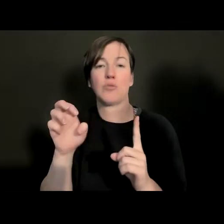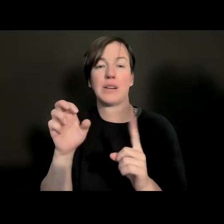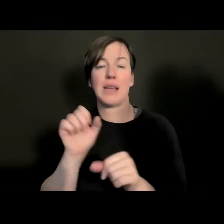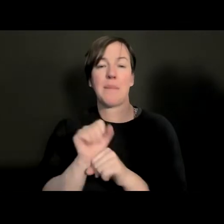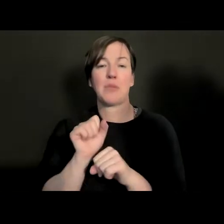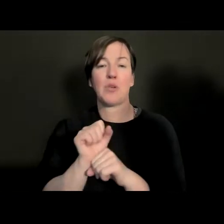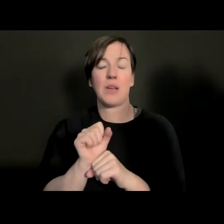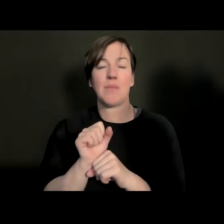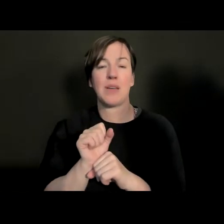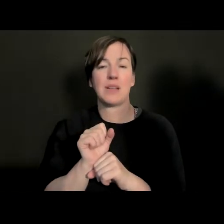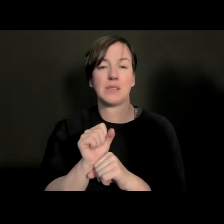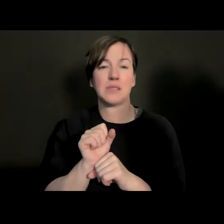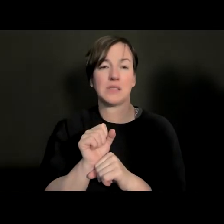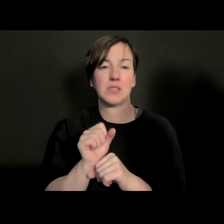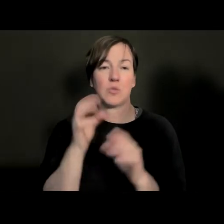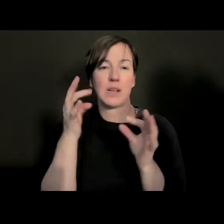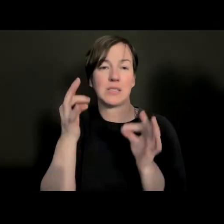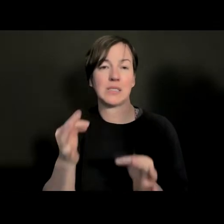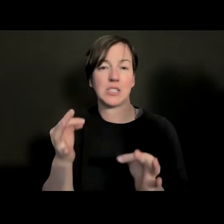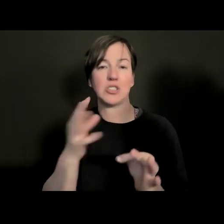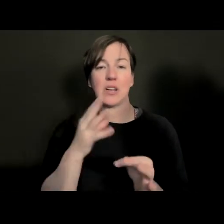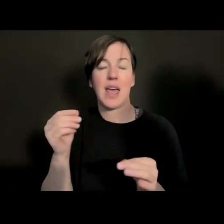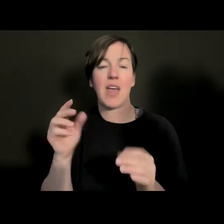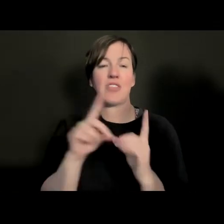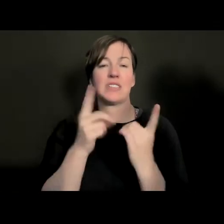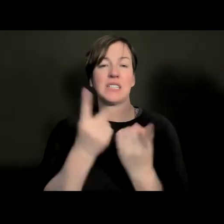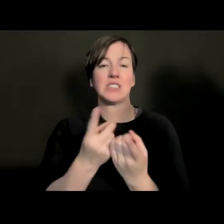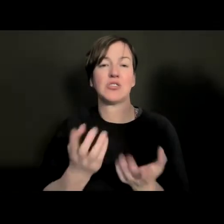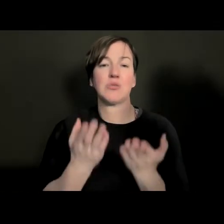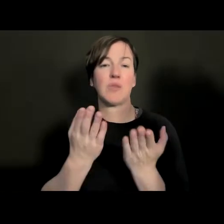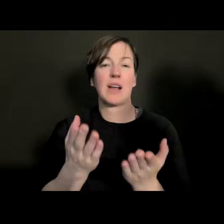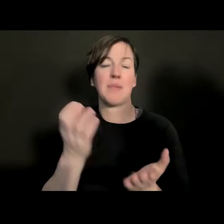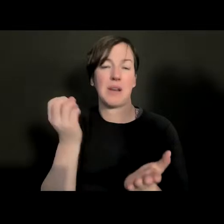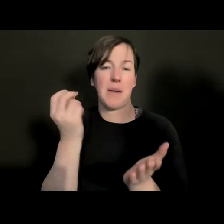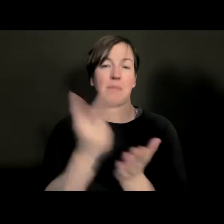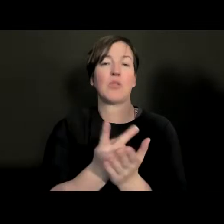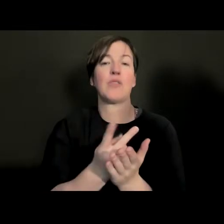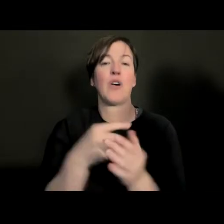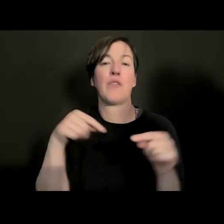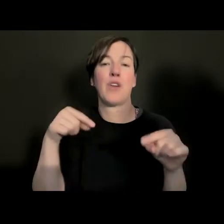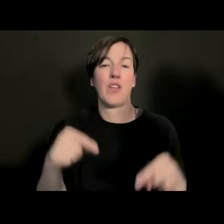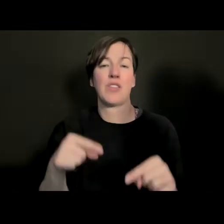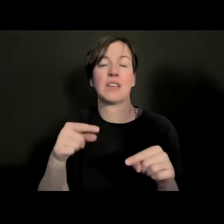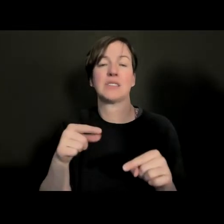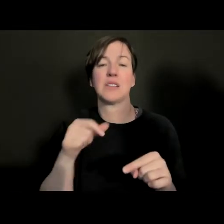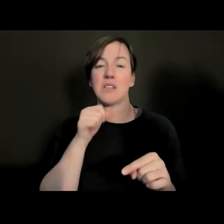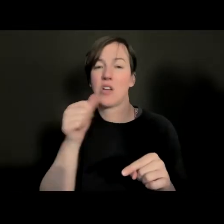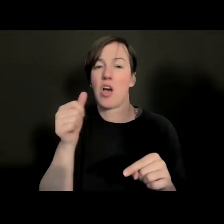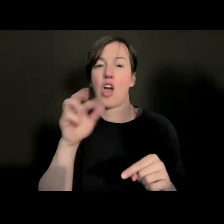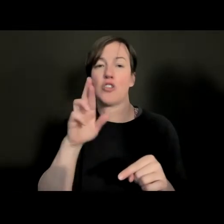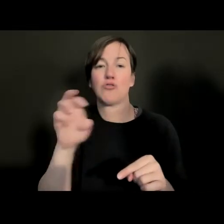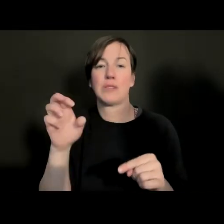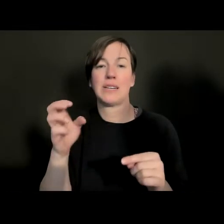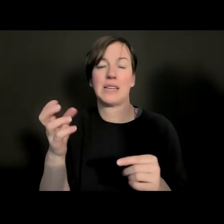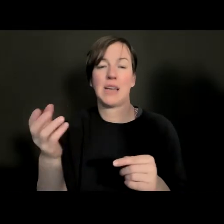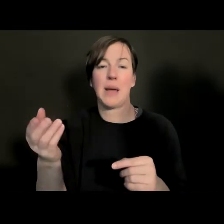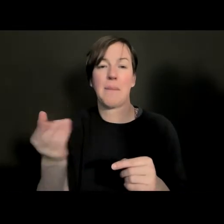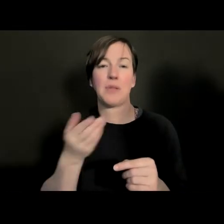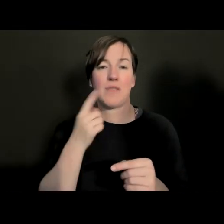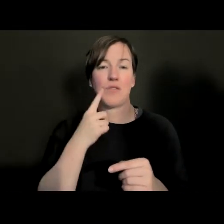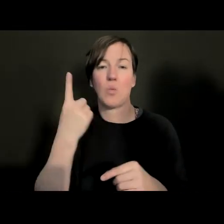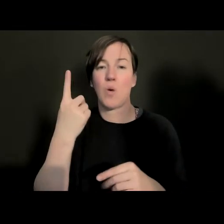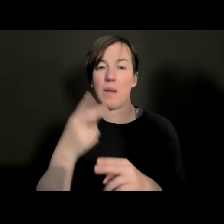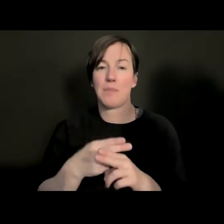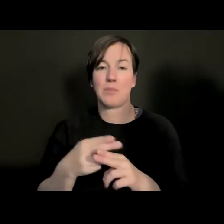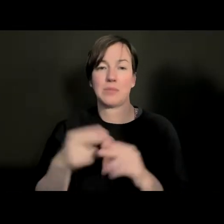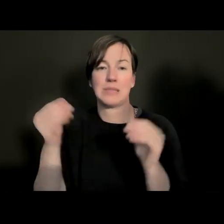resolution. So the district recommends the approval of this resolution of non-reemployment for 1 probationary teacher.